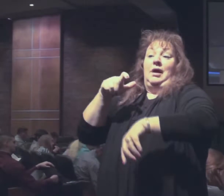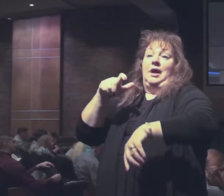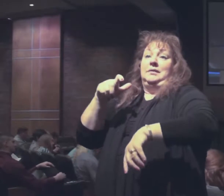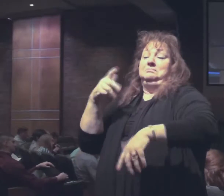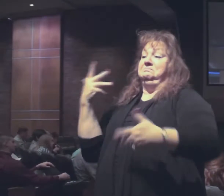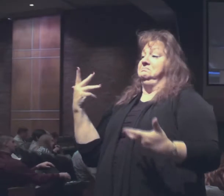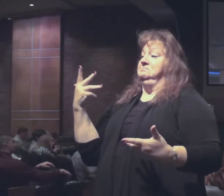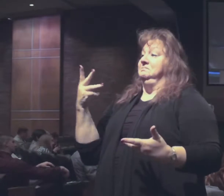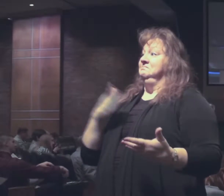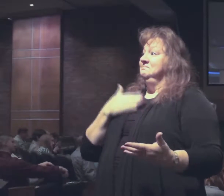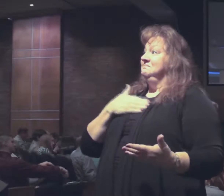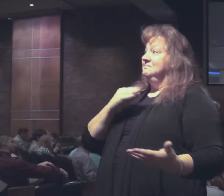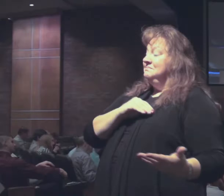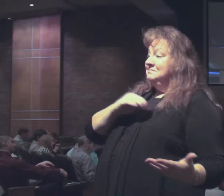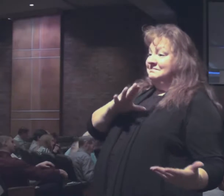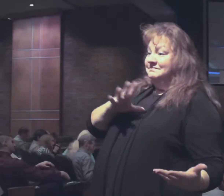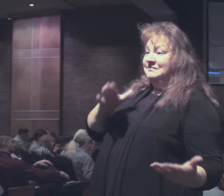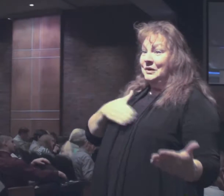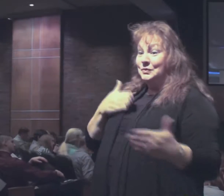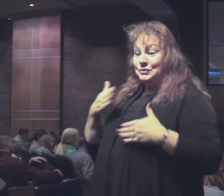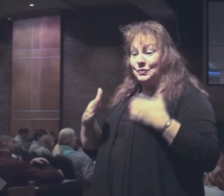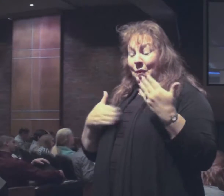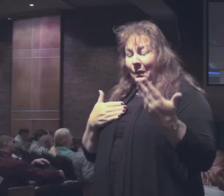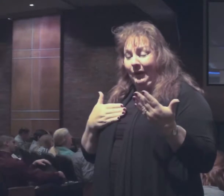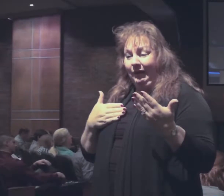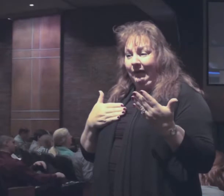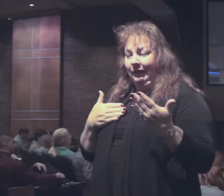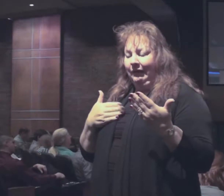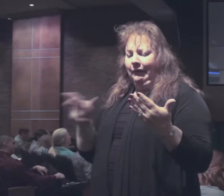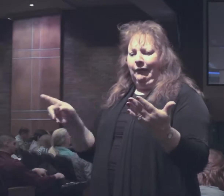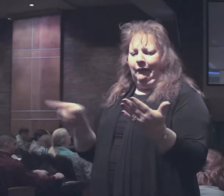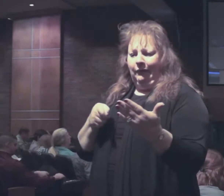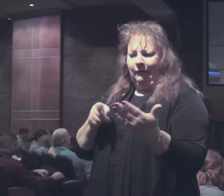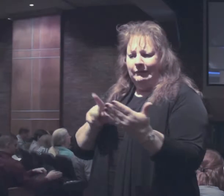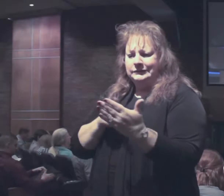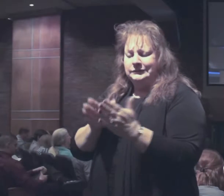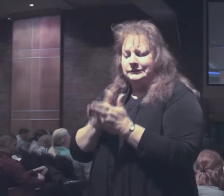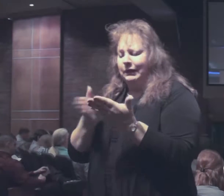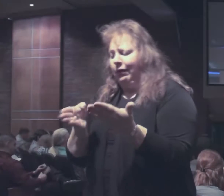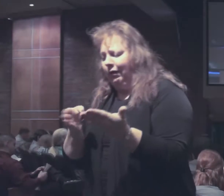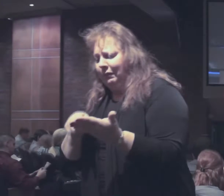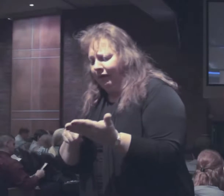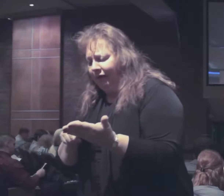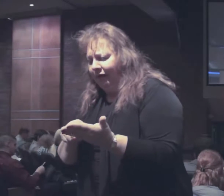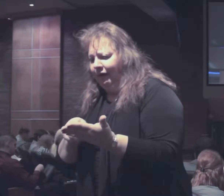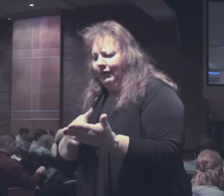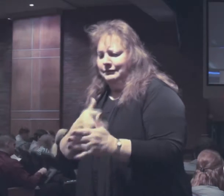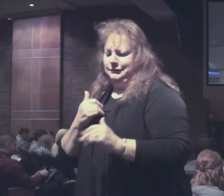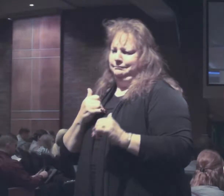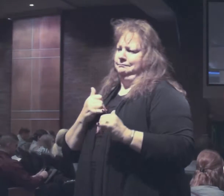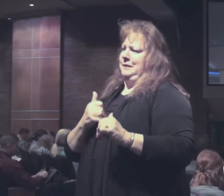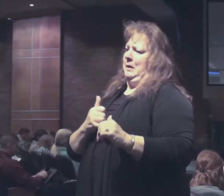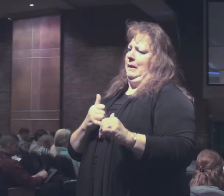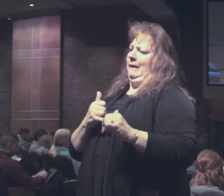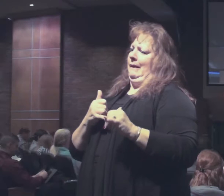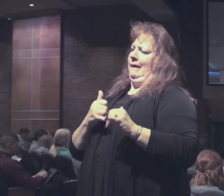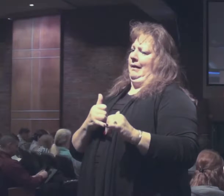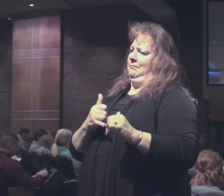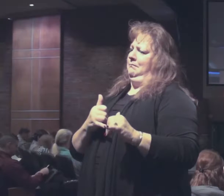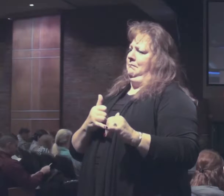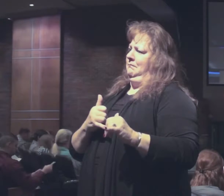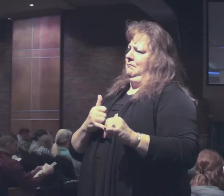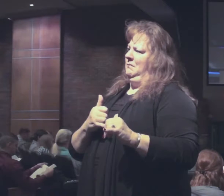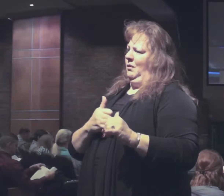of happiness and joy, we can come to the Psalms and we identify with what is being